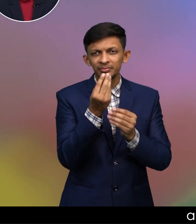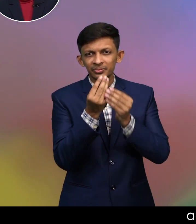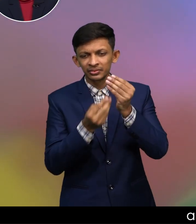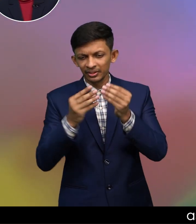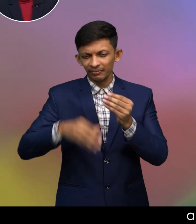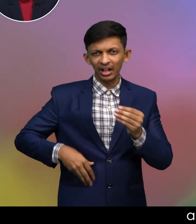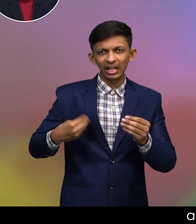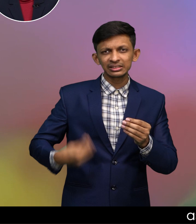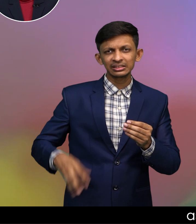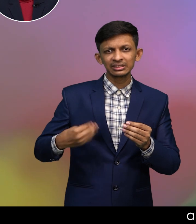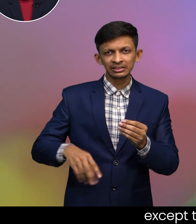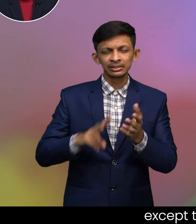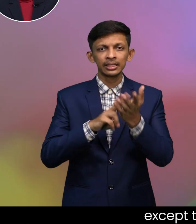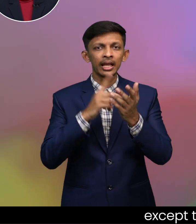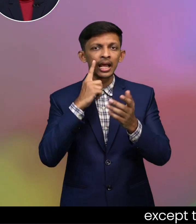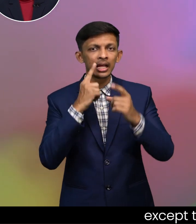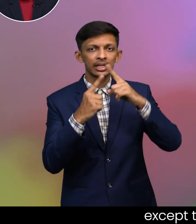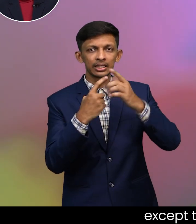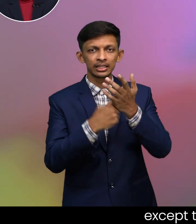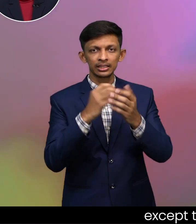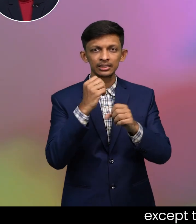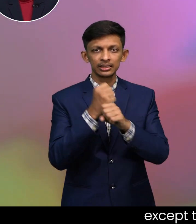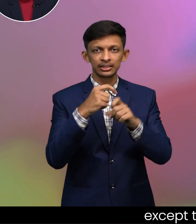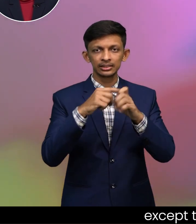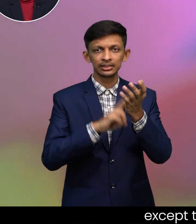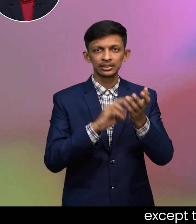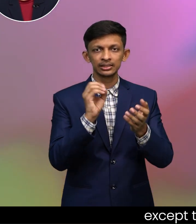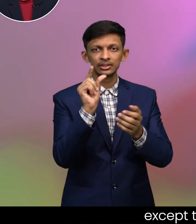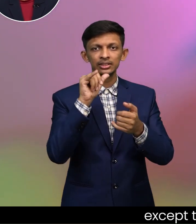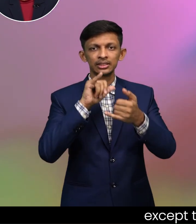are embedded in the dialyzing fluid.